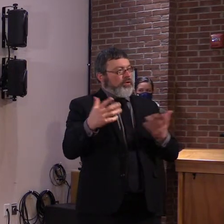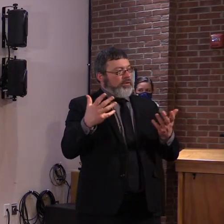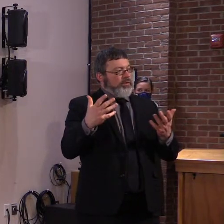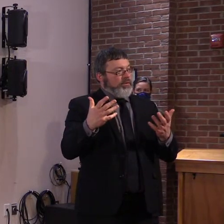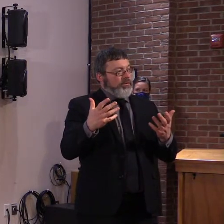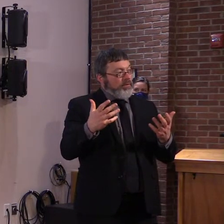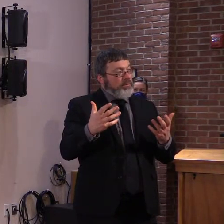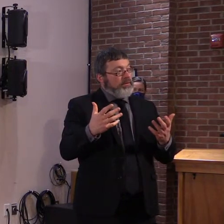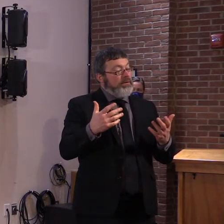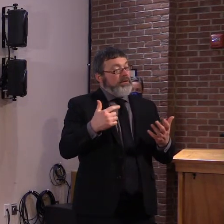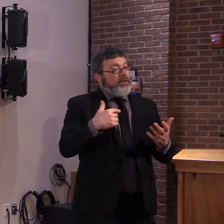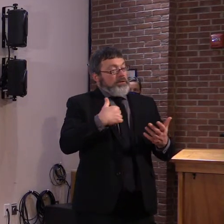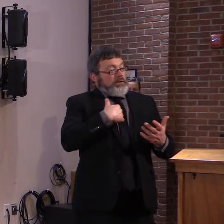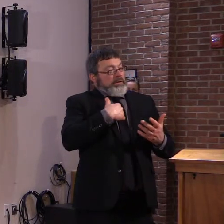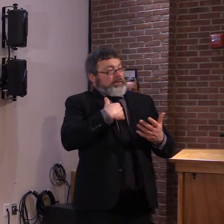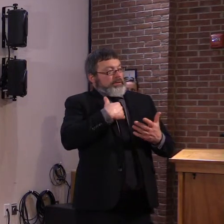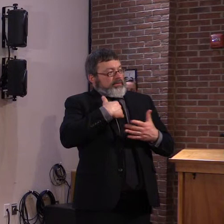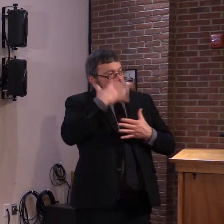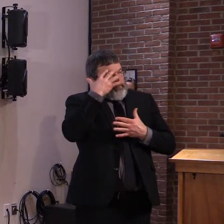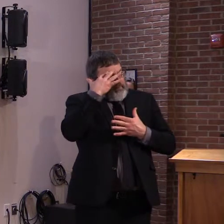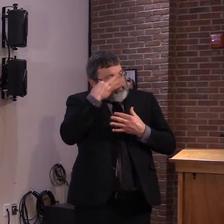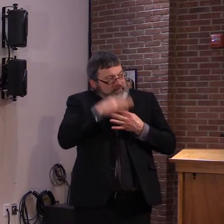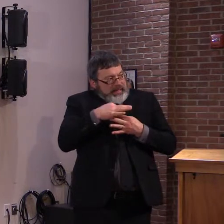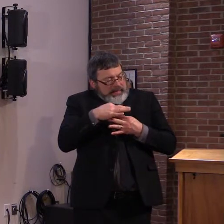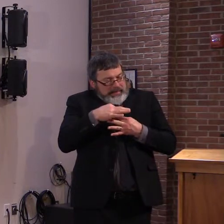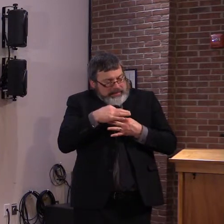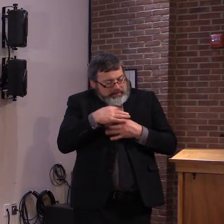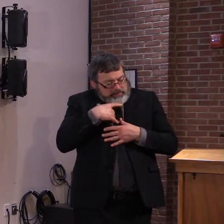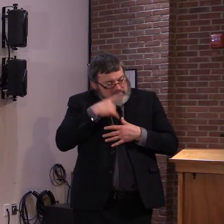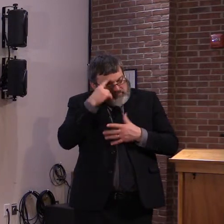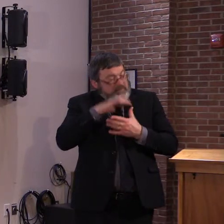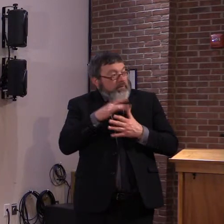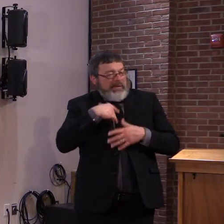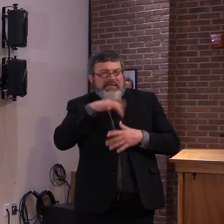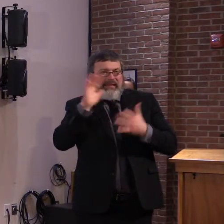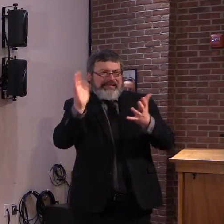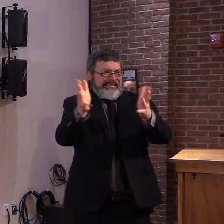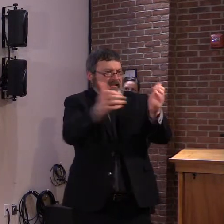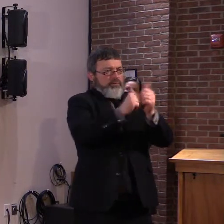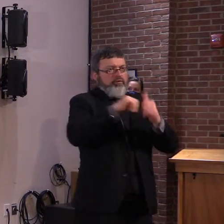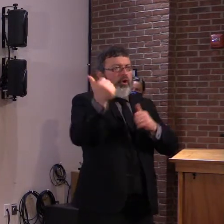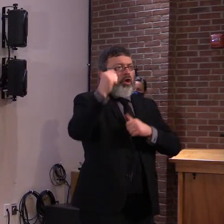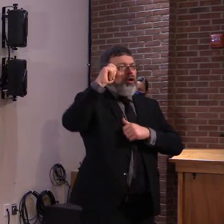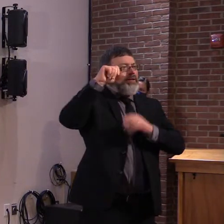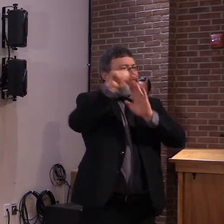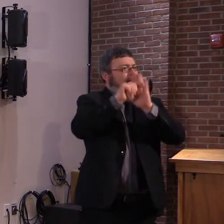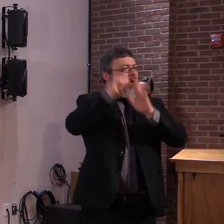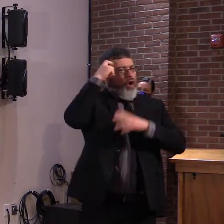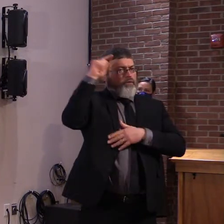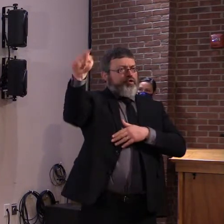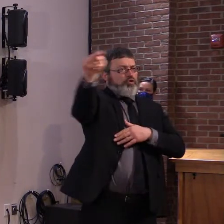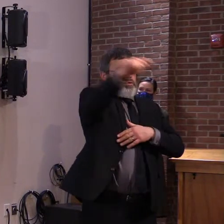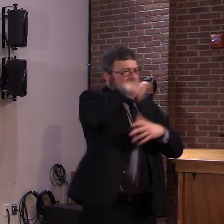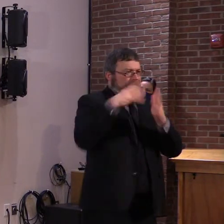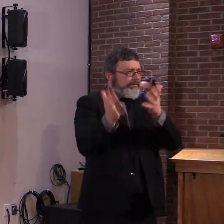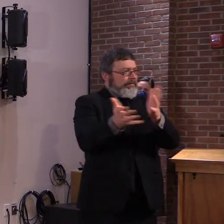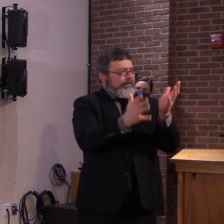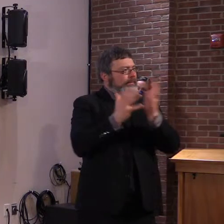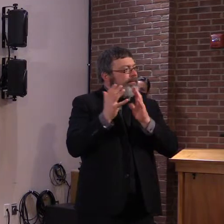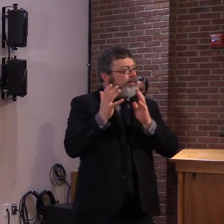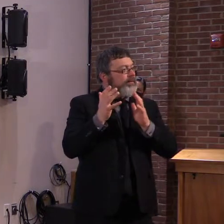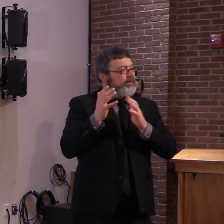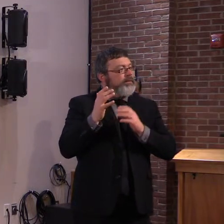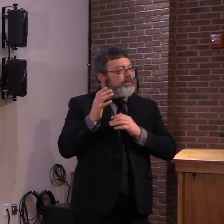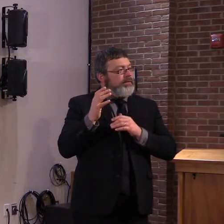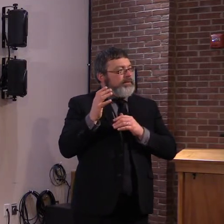other governors last night on a conference call. They've been going to their